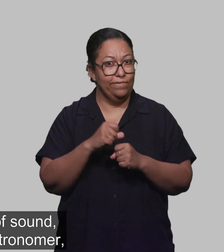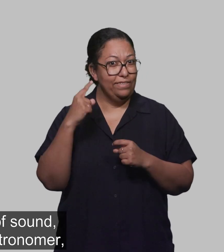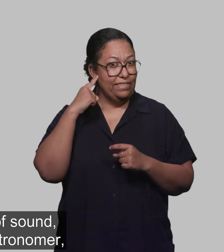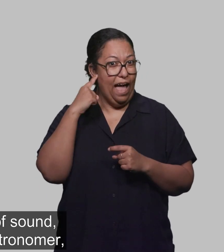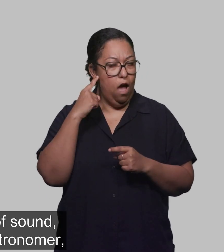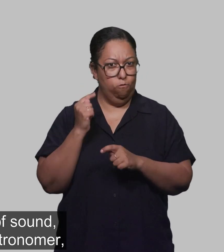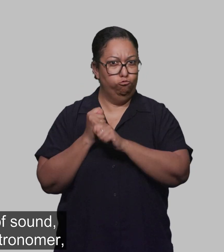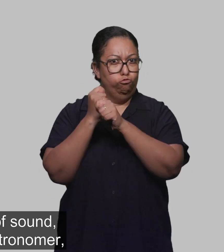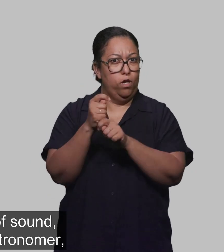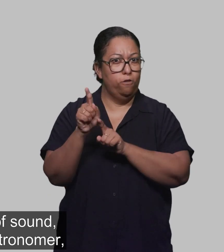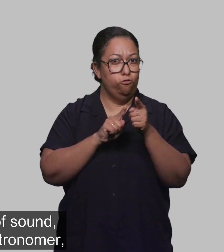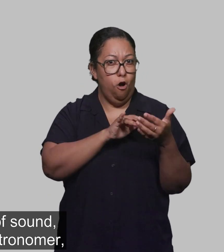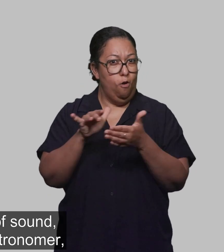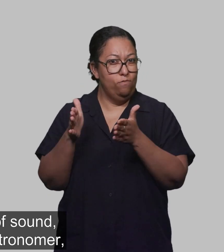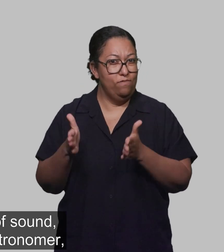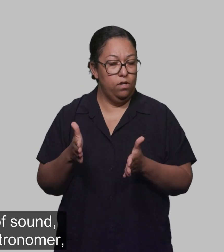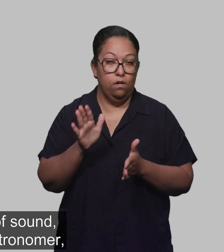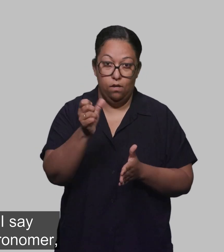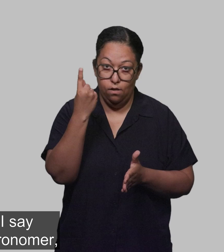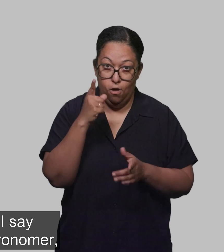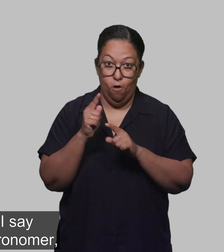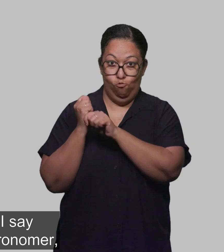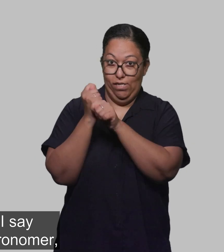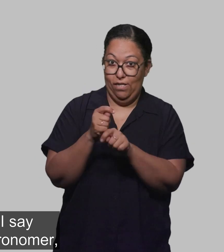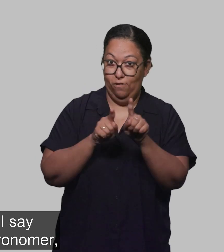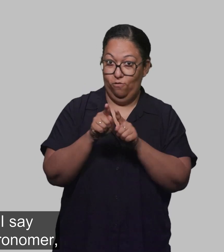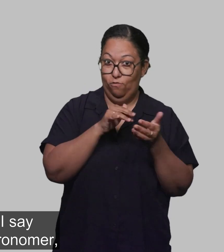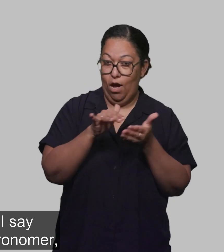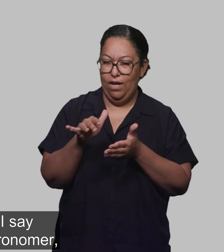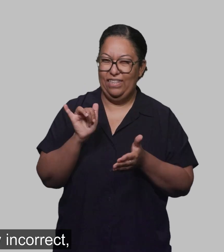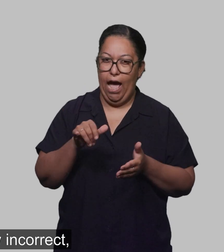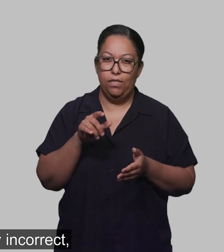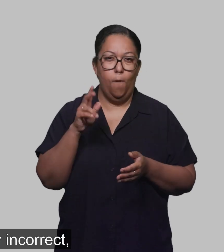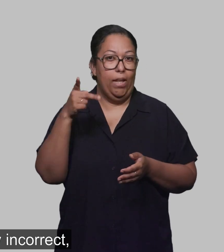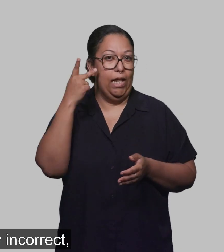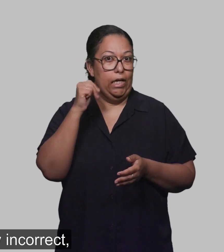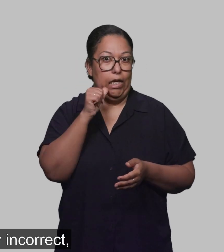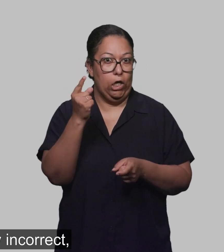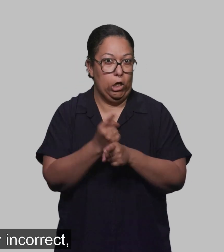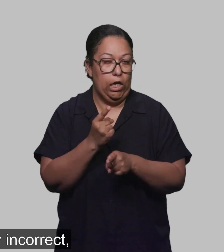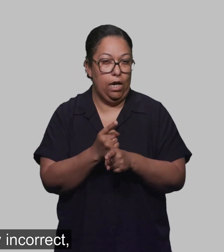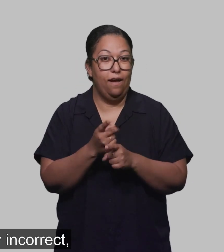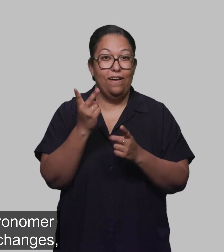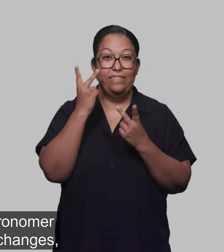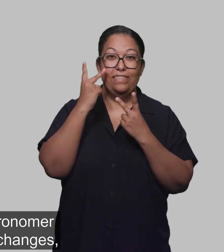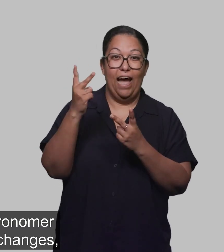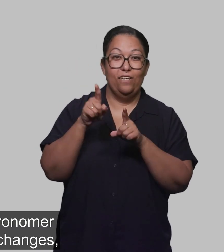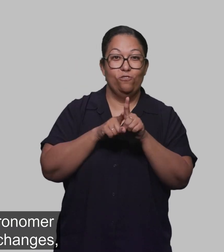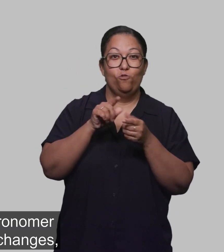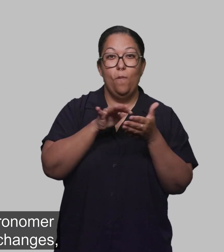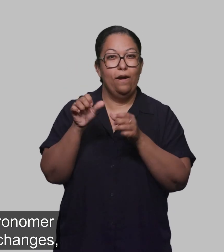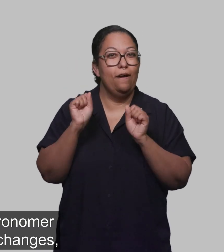that with the use of sound, a traditional astronomer, and when I say traditional astronomer, that is politically incorrect, a